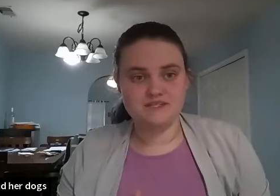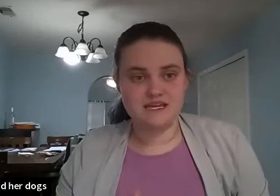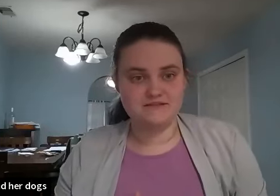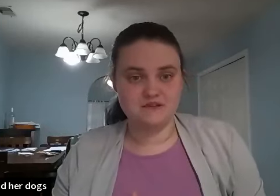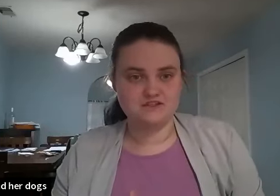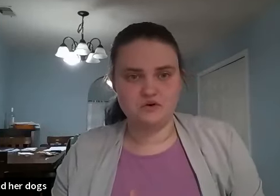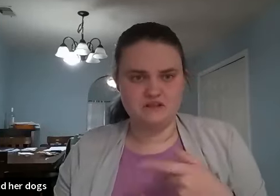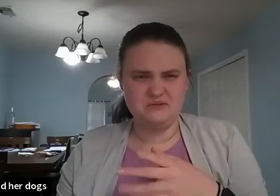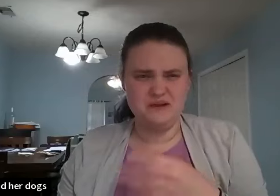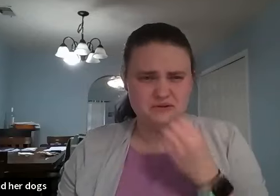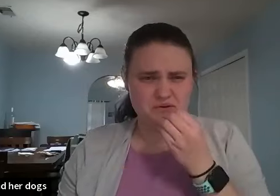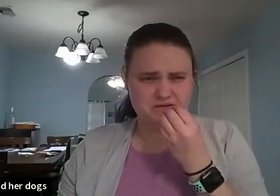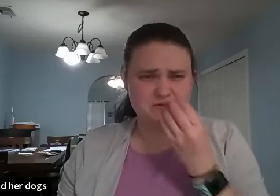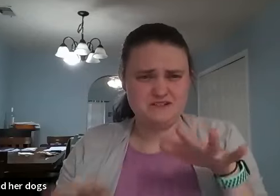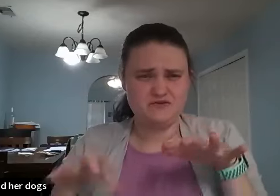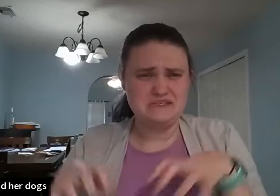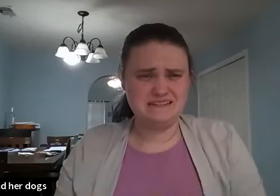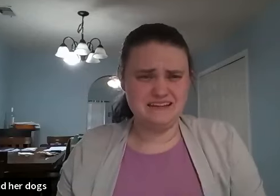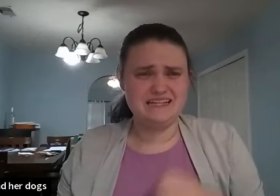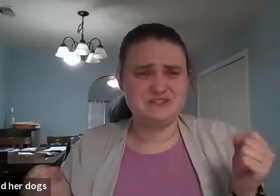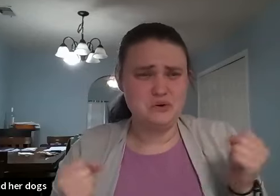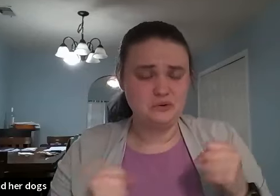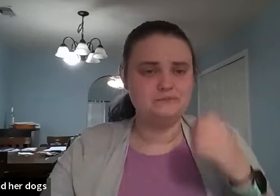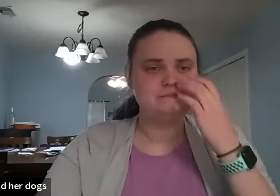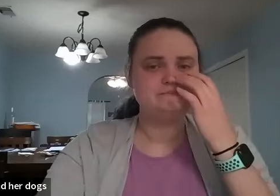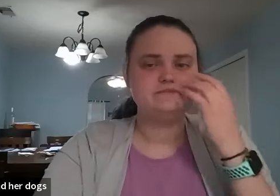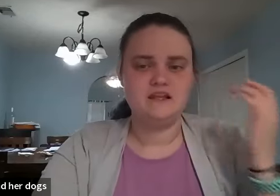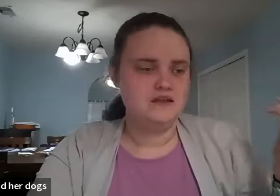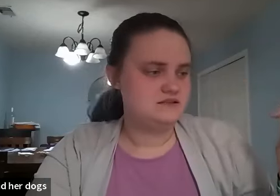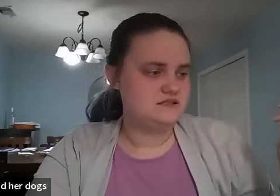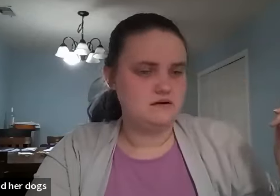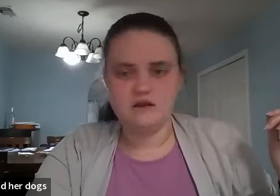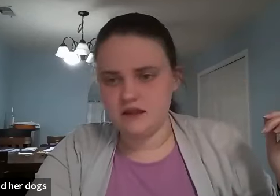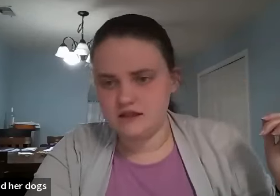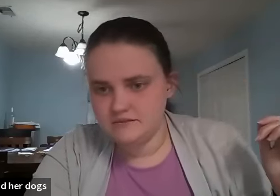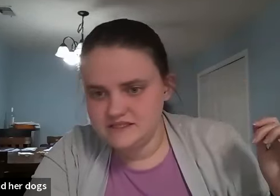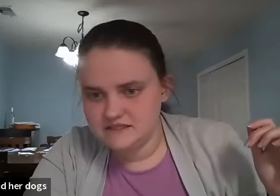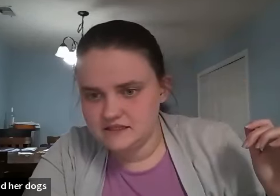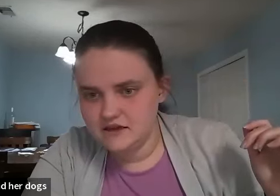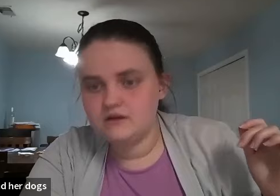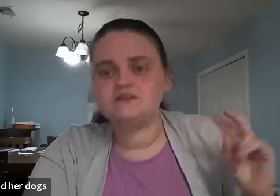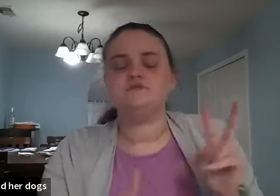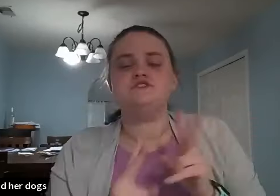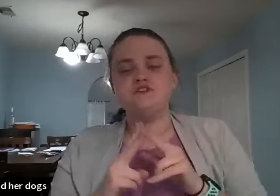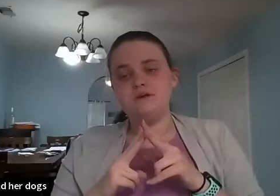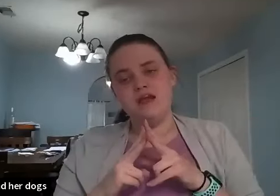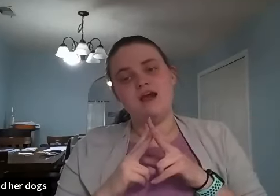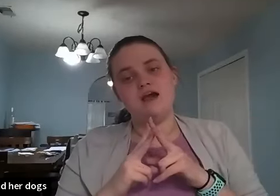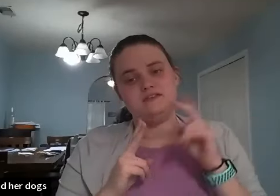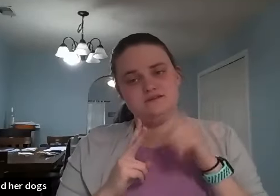saying if something's cold, they're like, well, my food, it's frozen. Like it's so cold. So, all right, let me see. Okay, so the two we had that